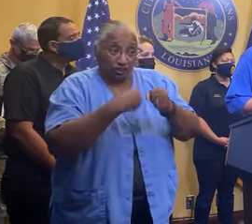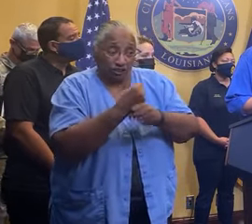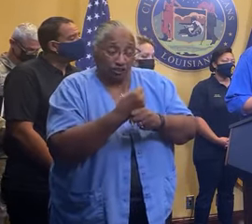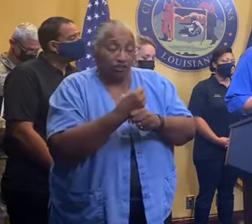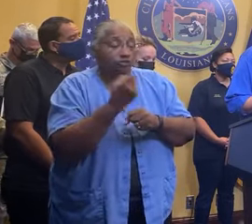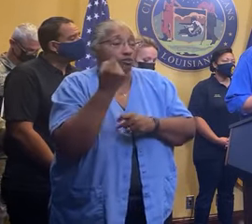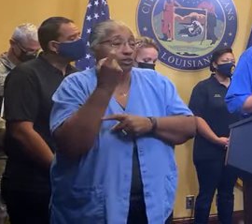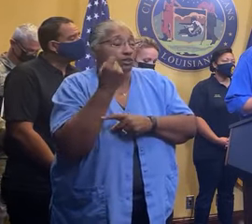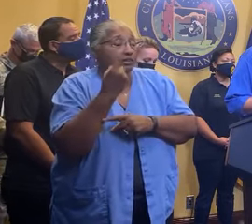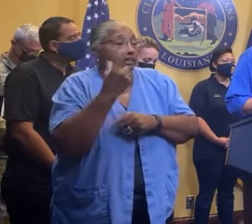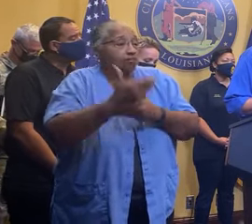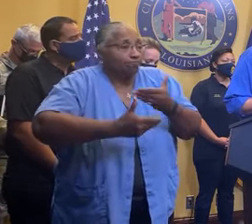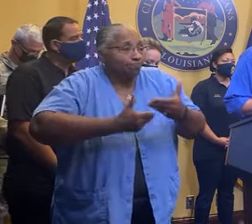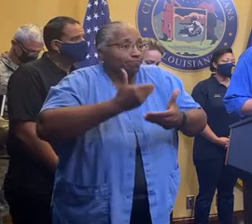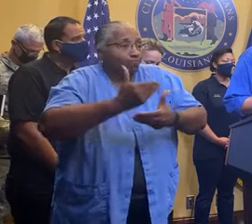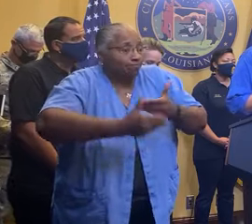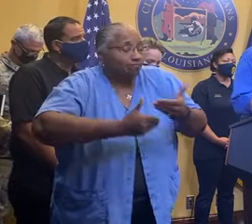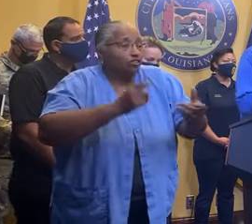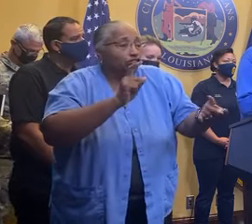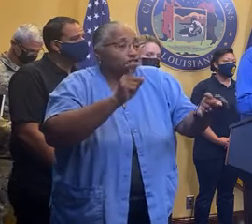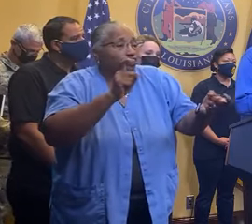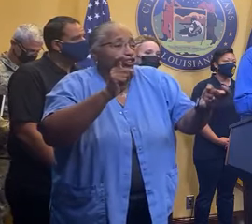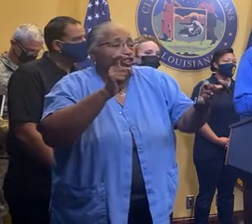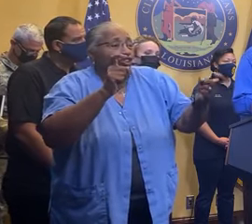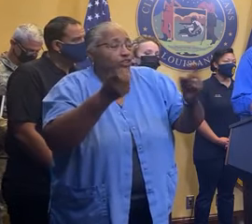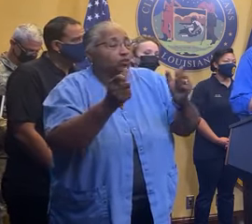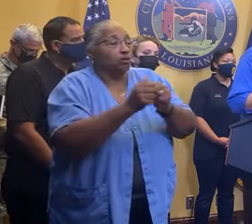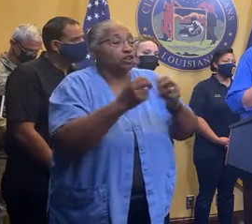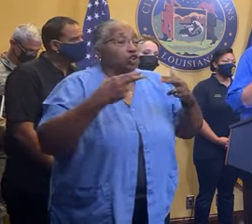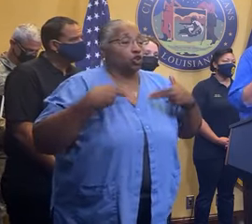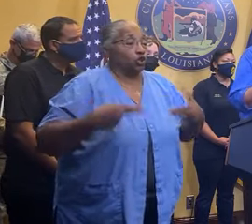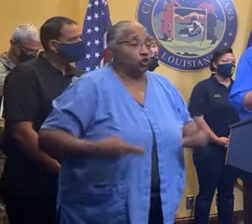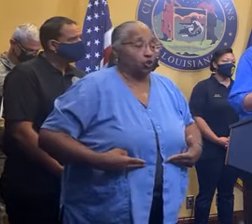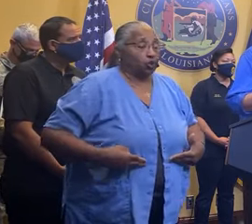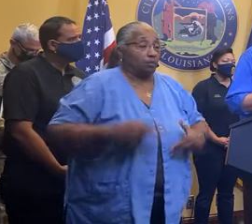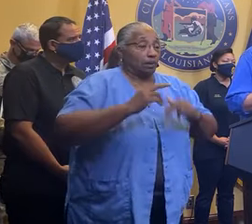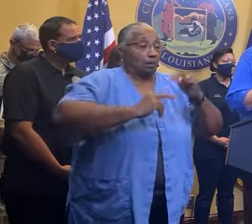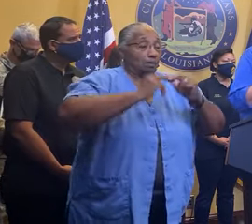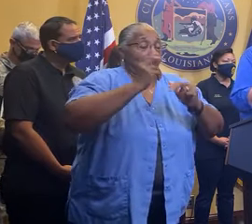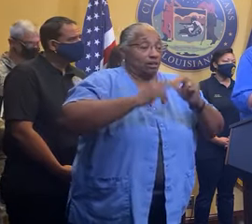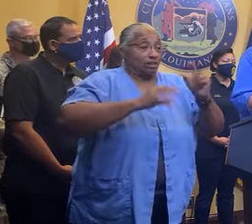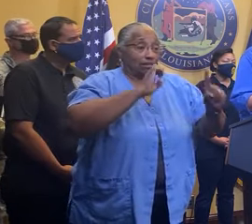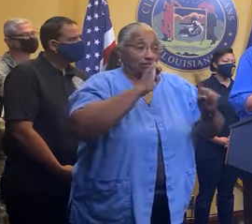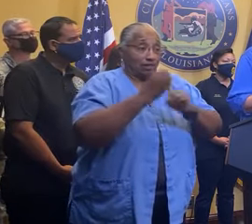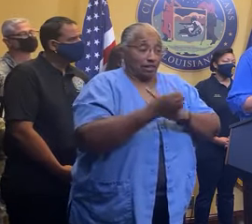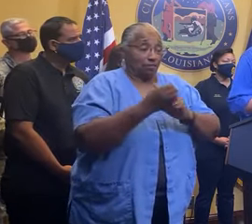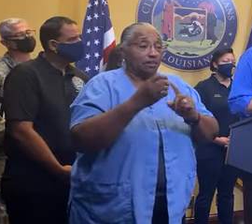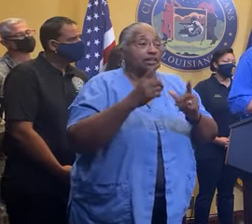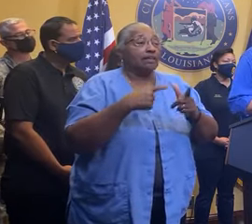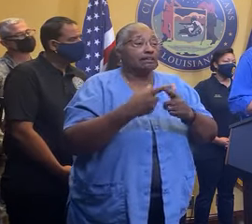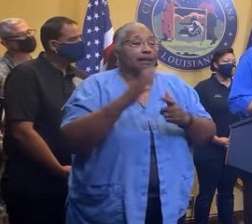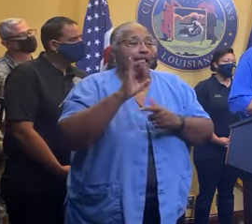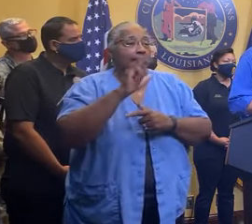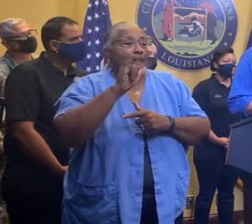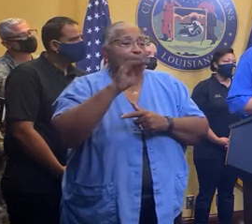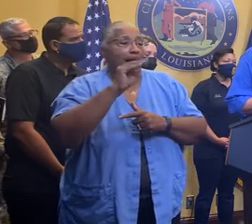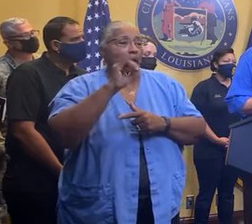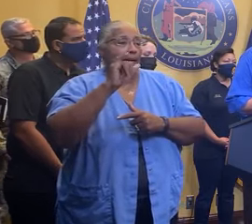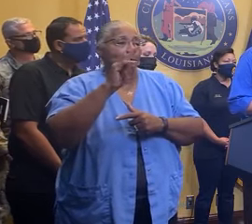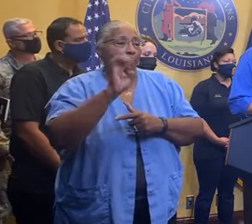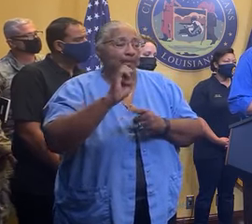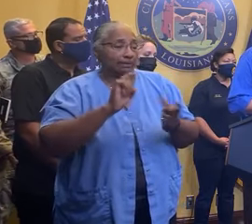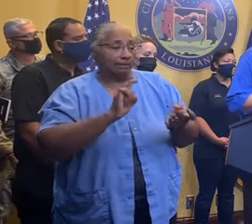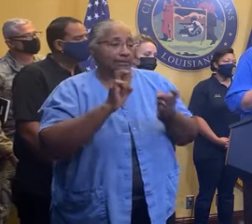evolving changes between the human built environment and the changing climate and the changing environment. And thanks